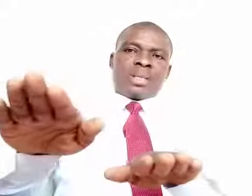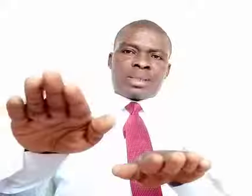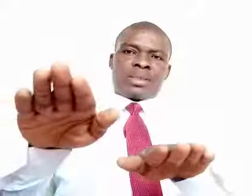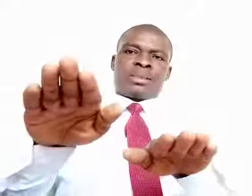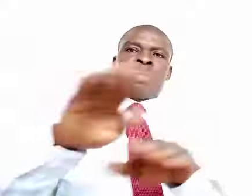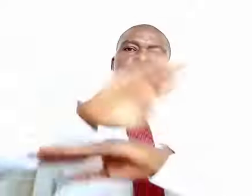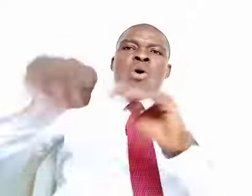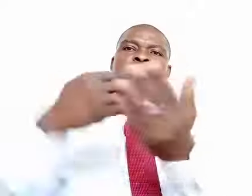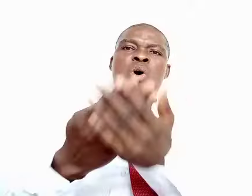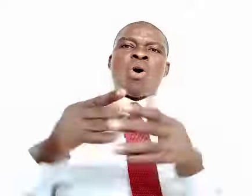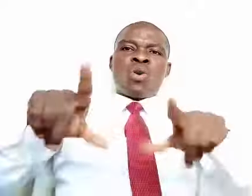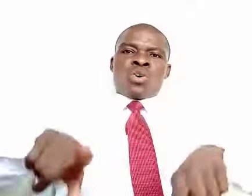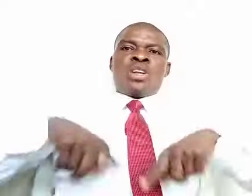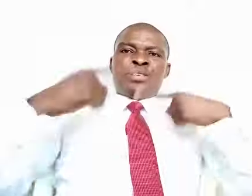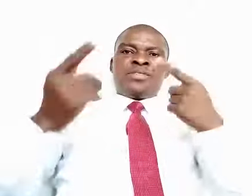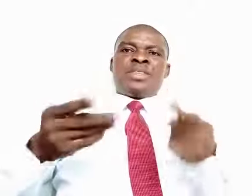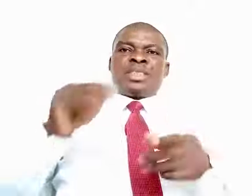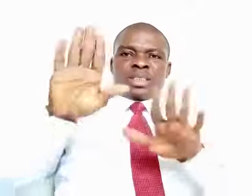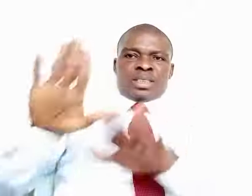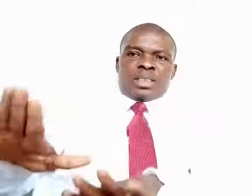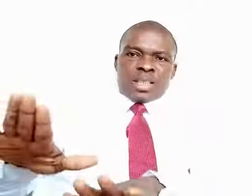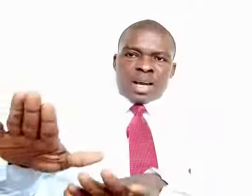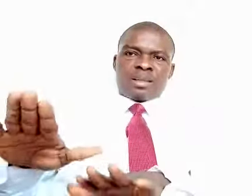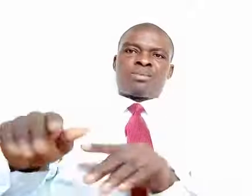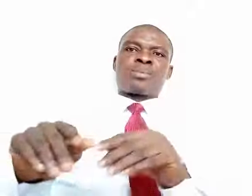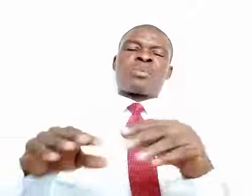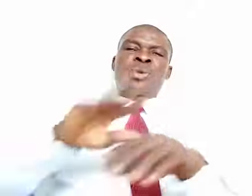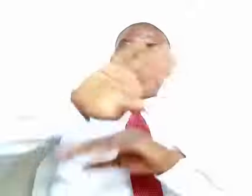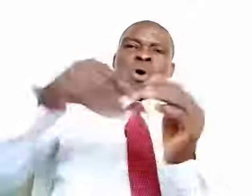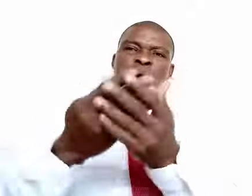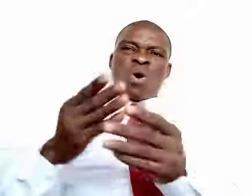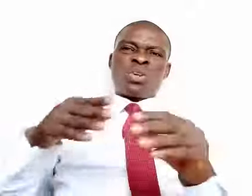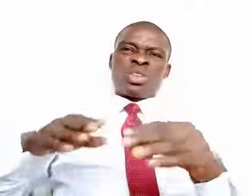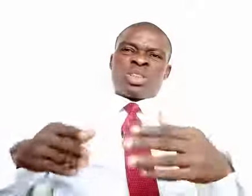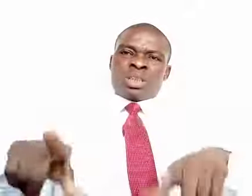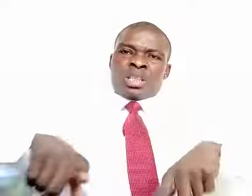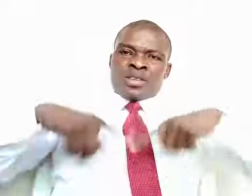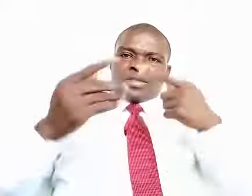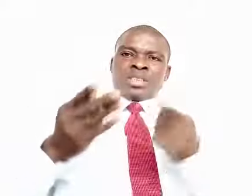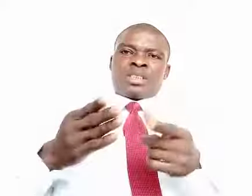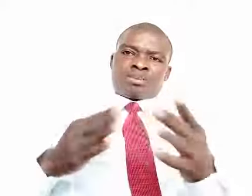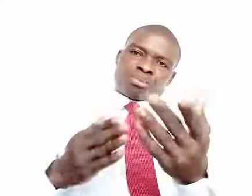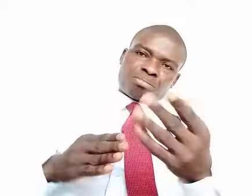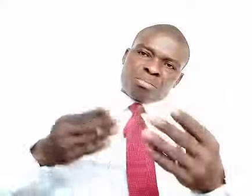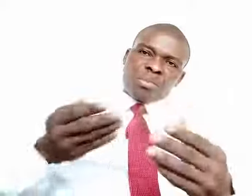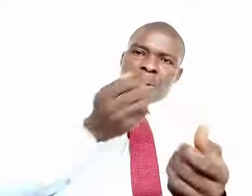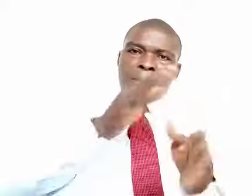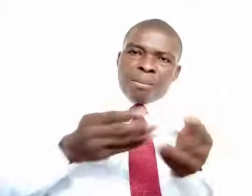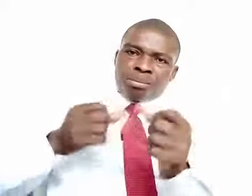die. All living things pass through the stages of birth, growth,